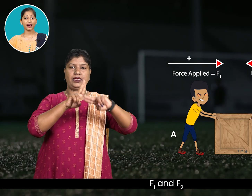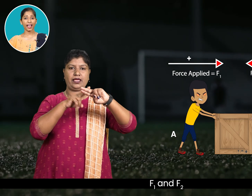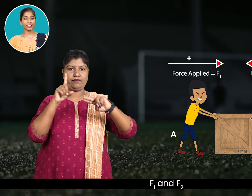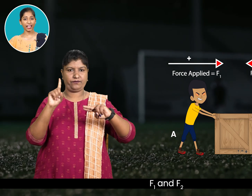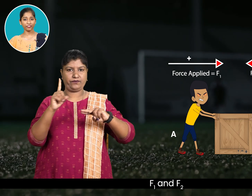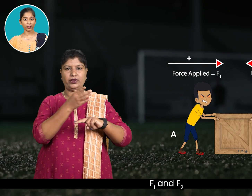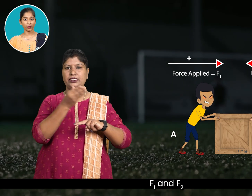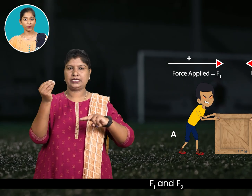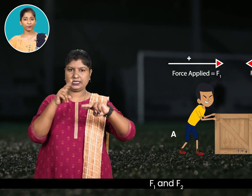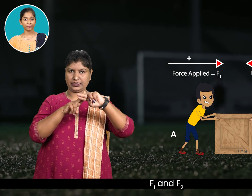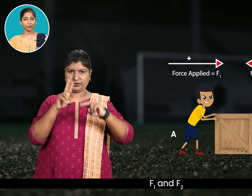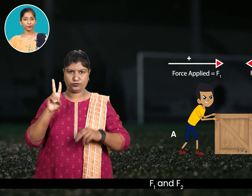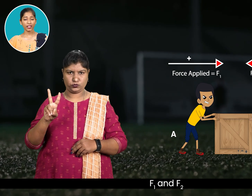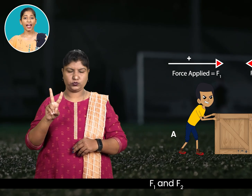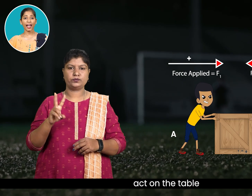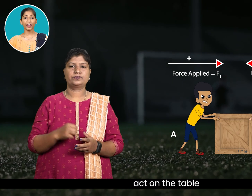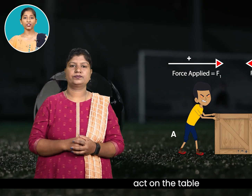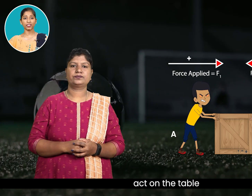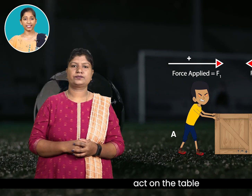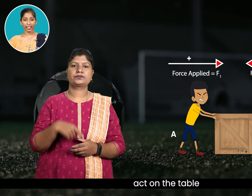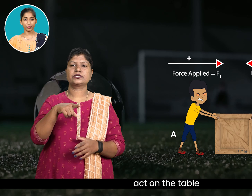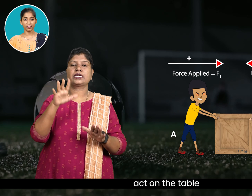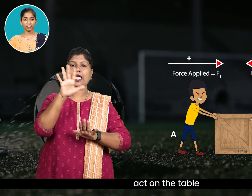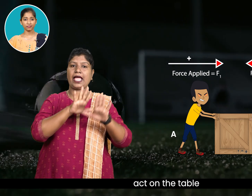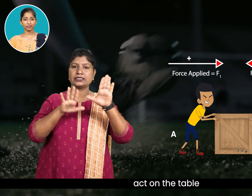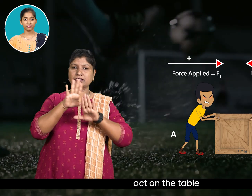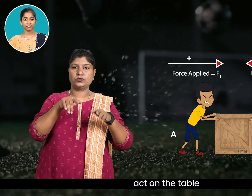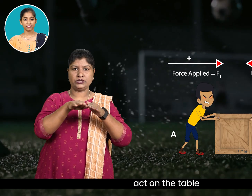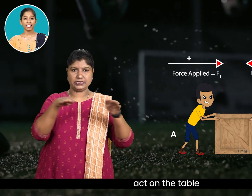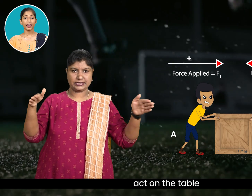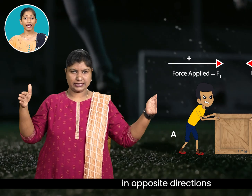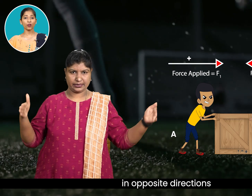F1 and F2 act on the table